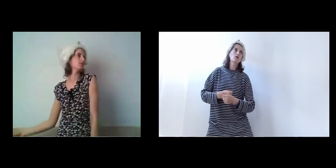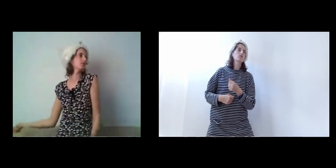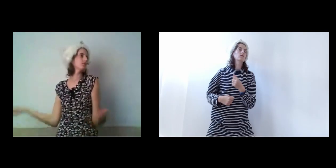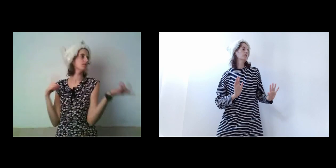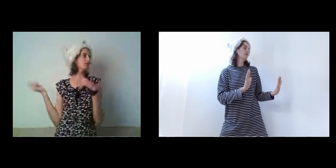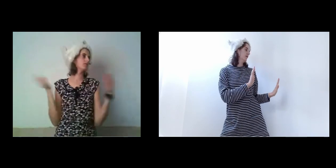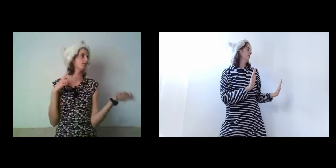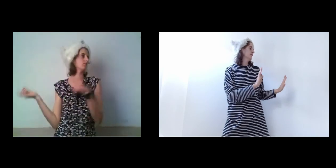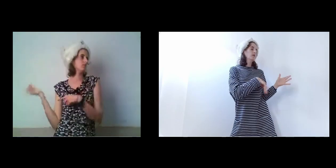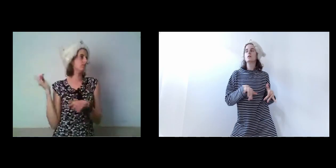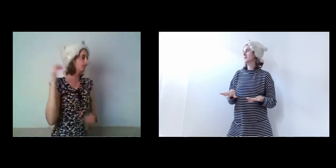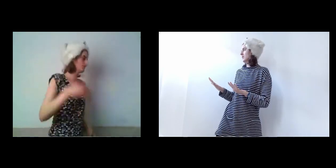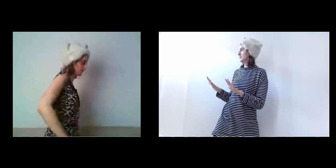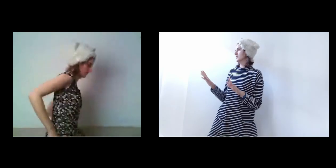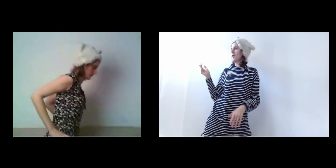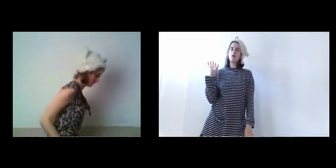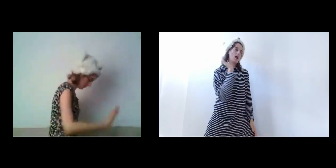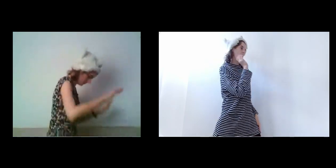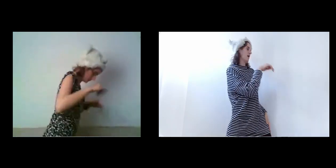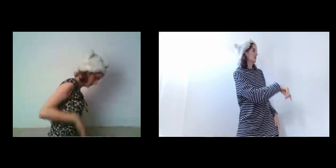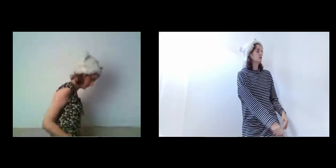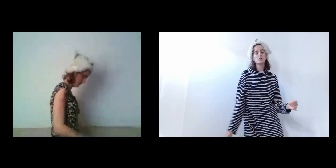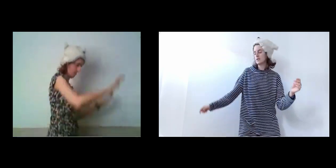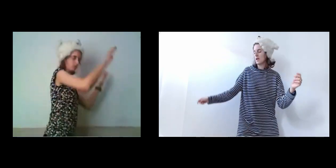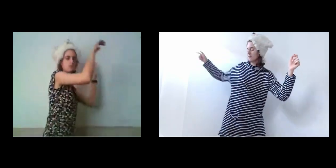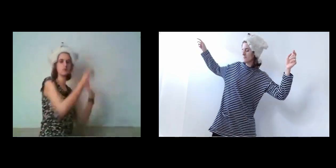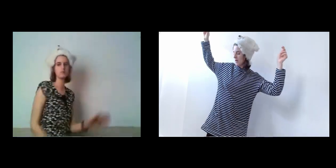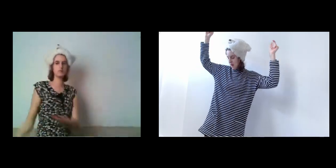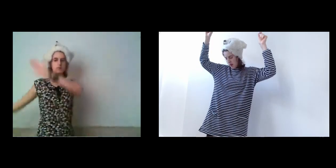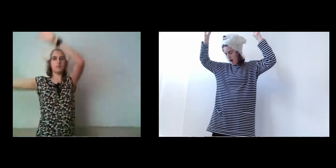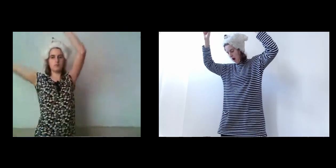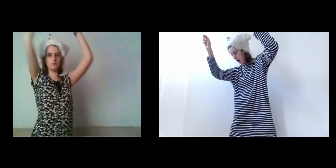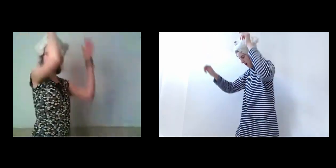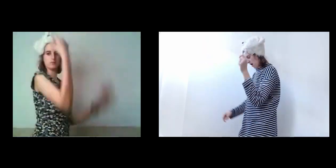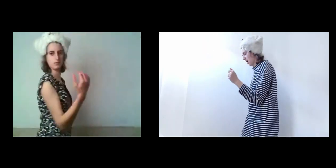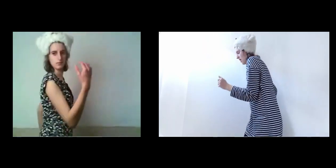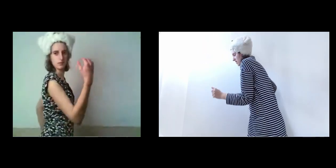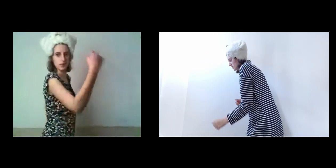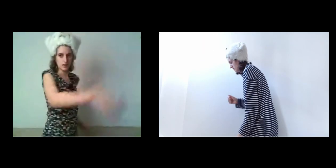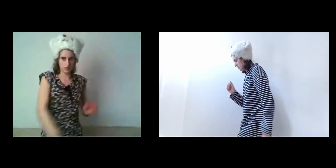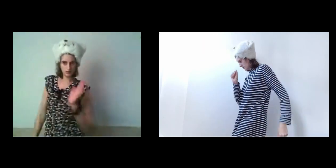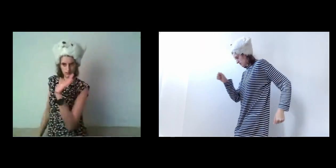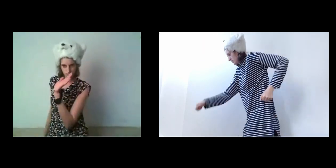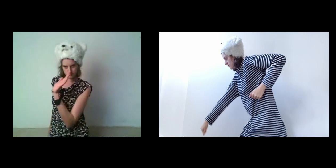Waking Don't let yourself be lost